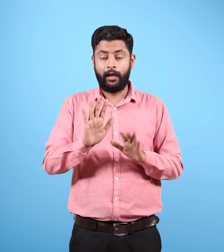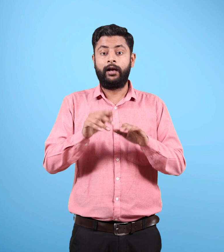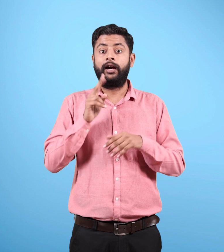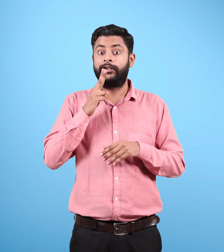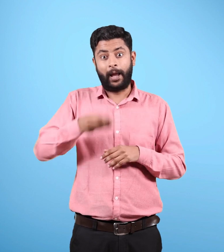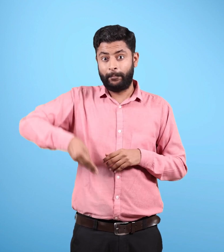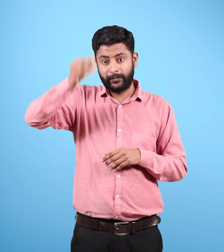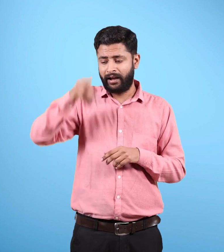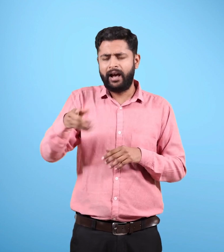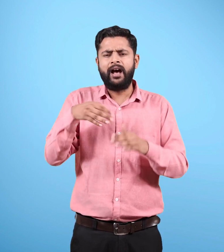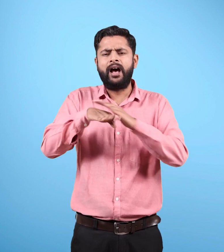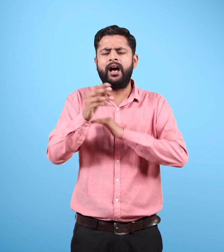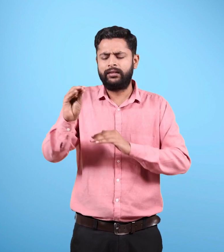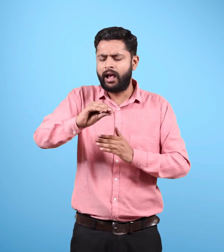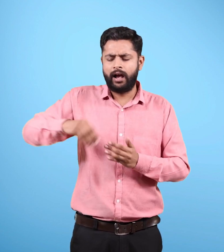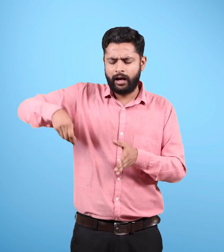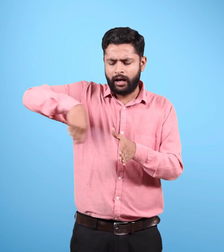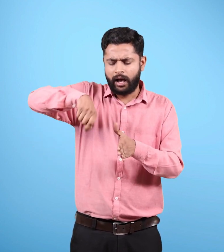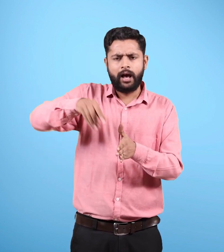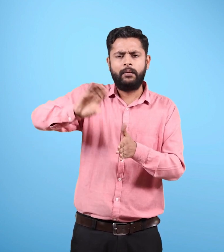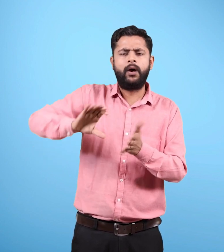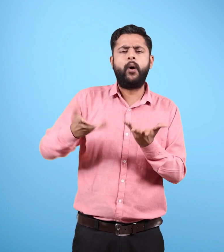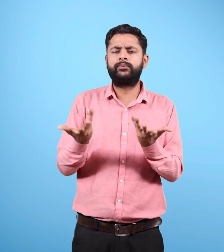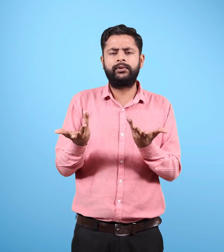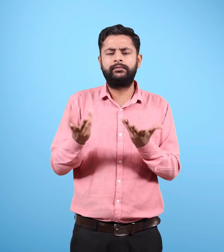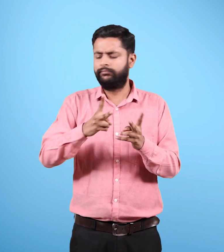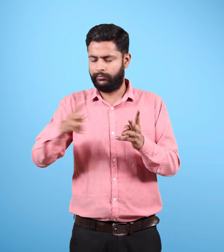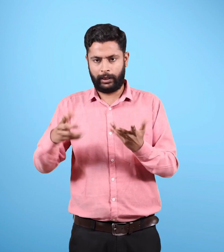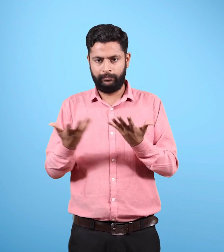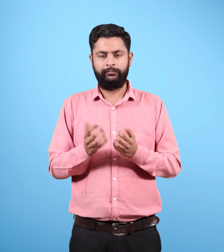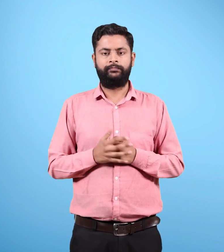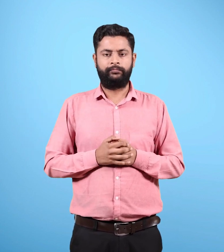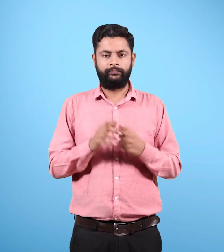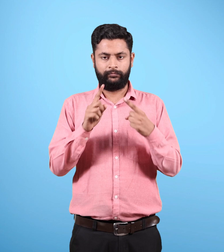To prepare vegetable curry, we need different kinds of vegetables,